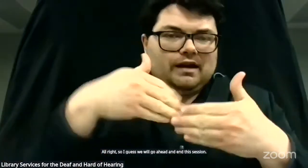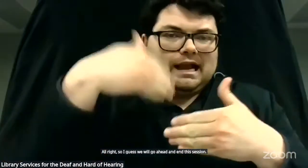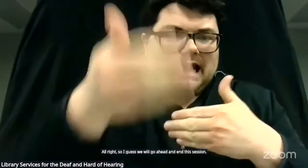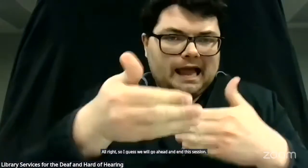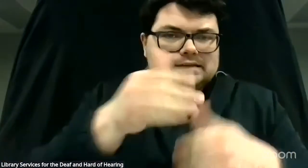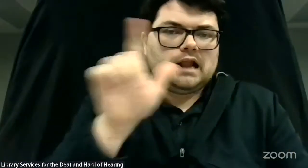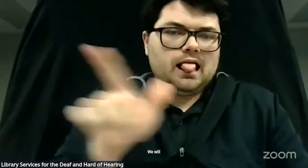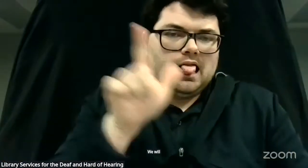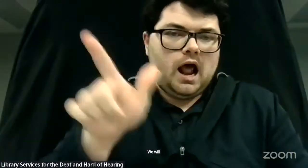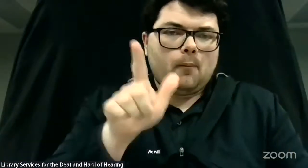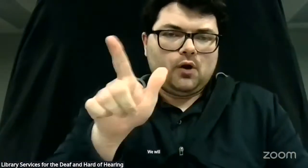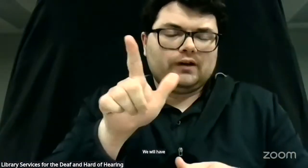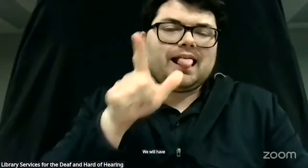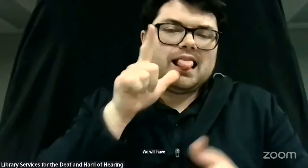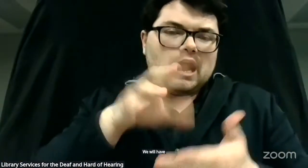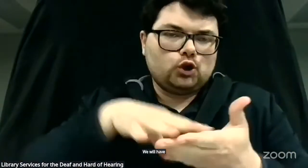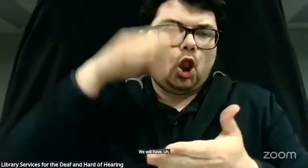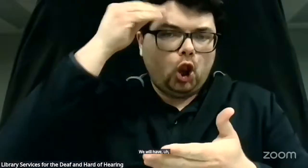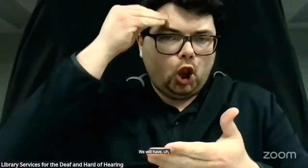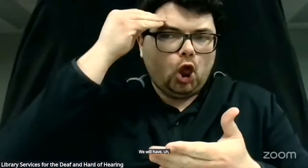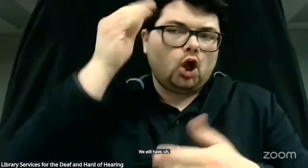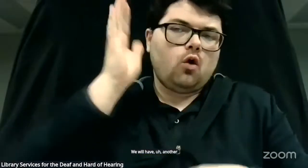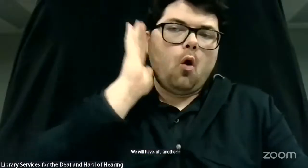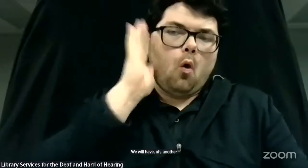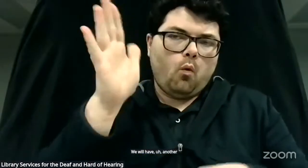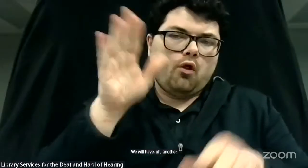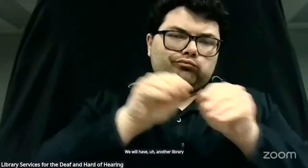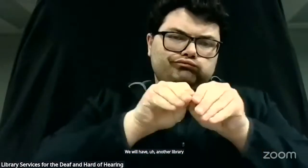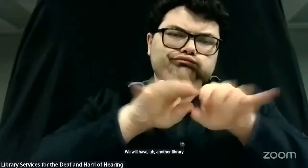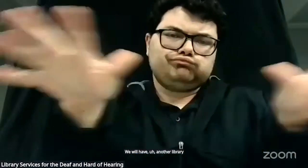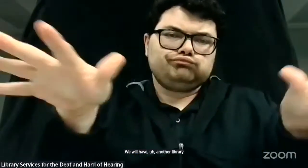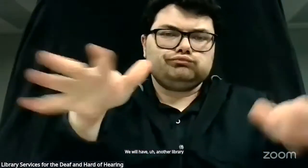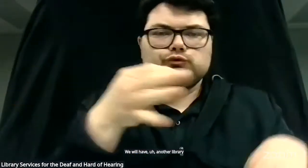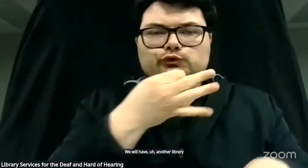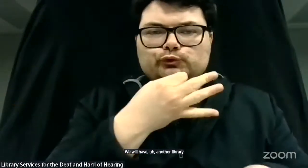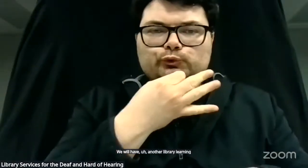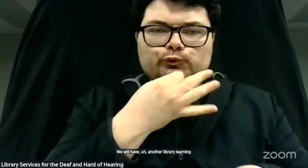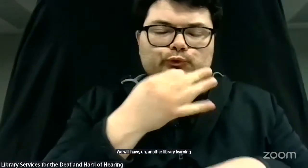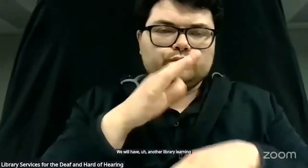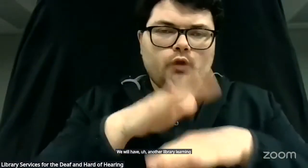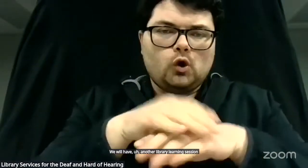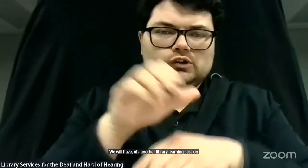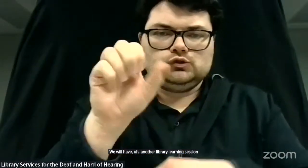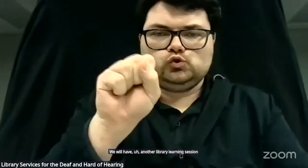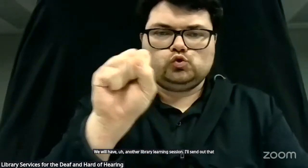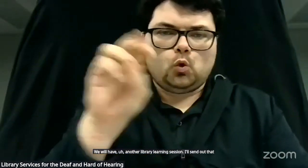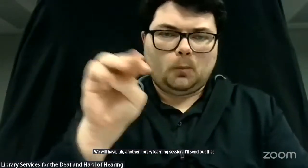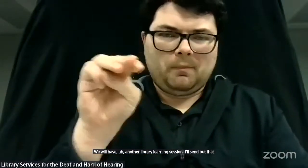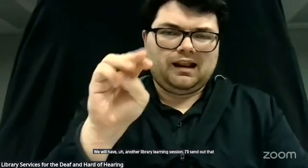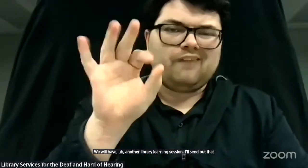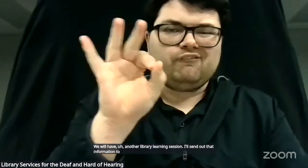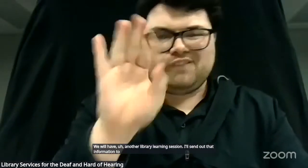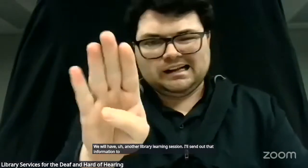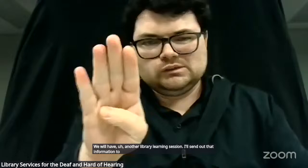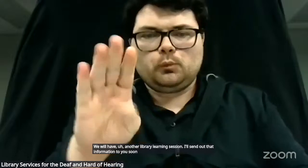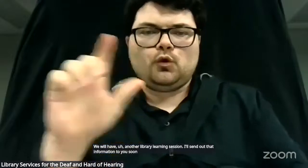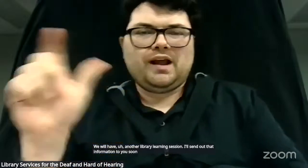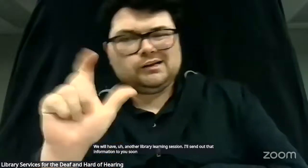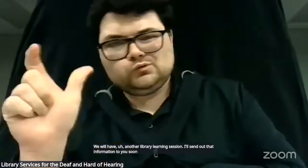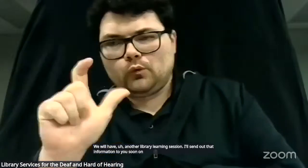We will have another library learning session. I'll send out that information to you soon on social media